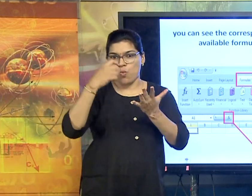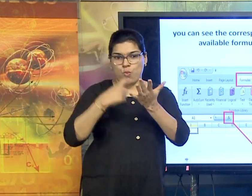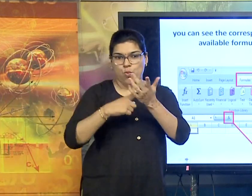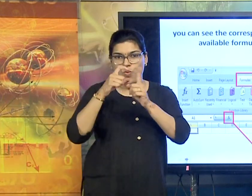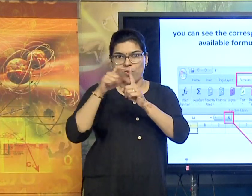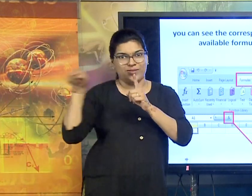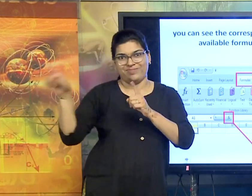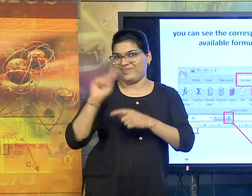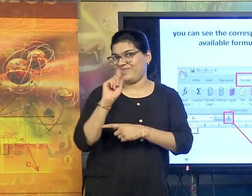sheet,